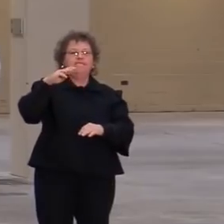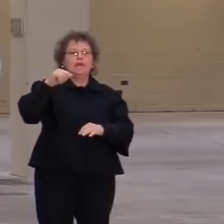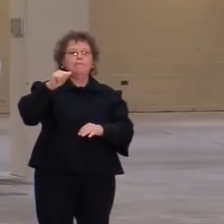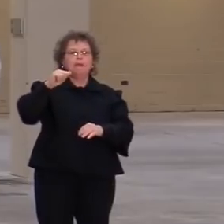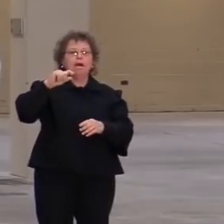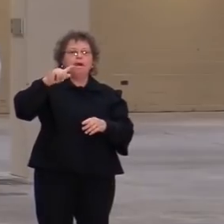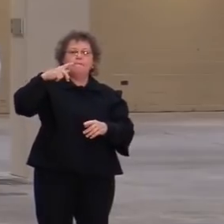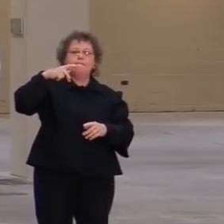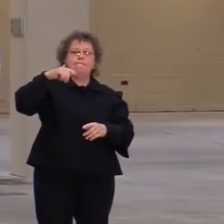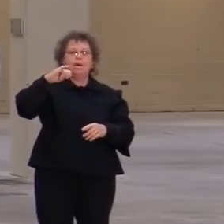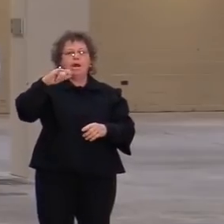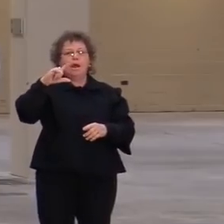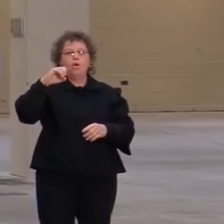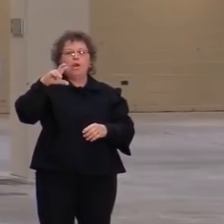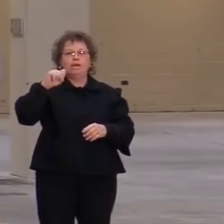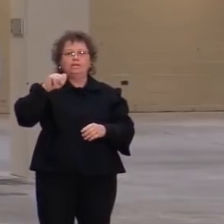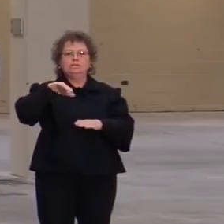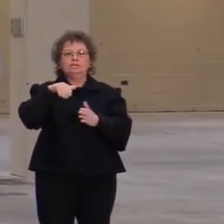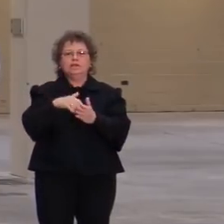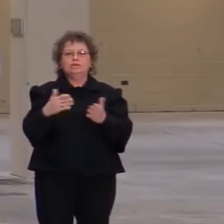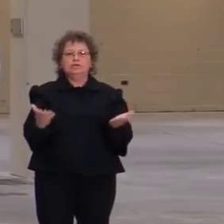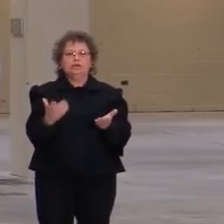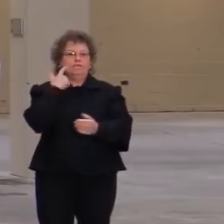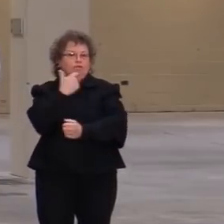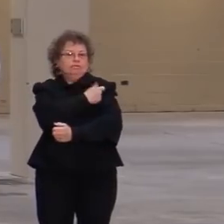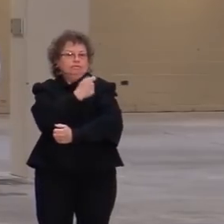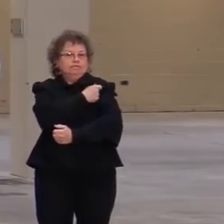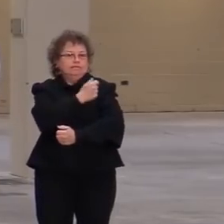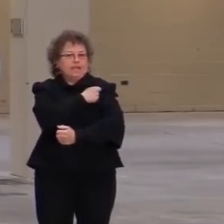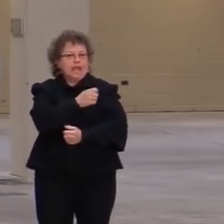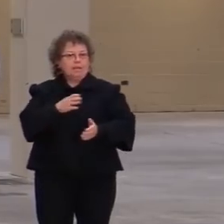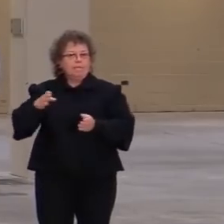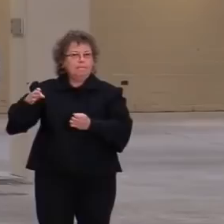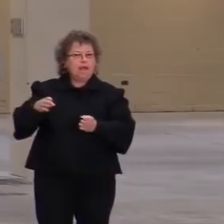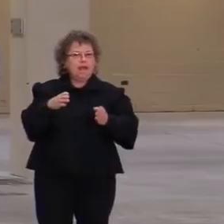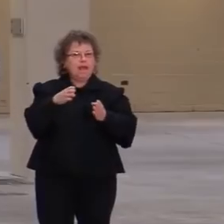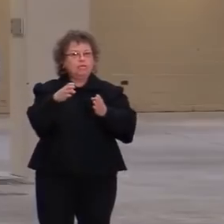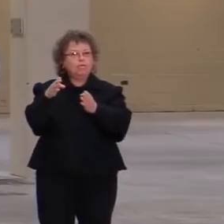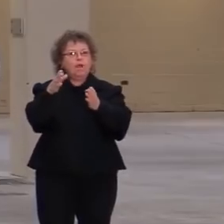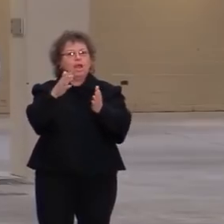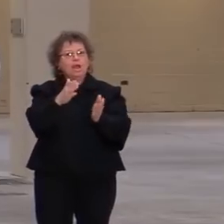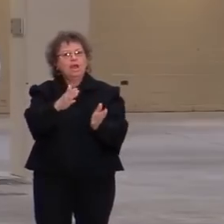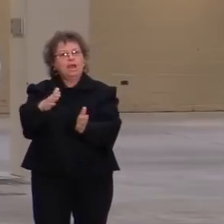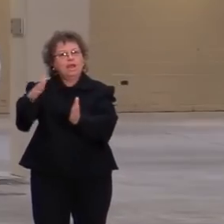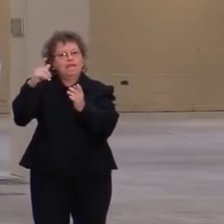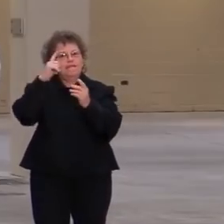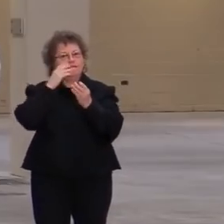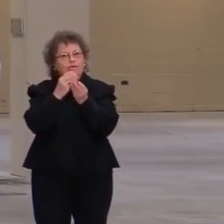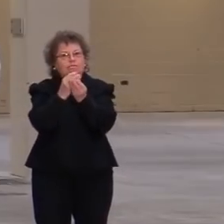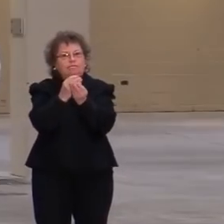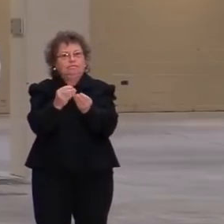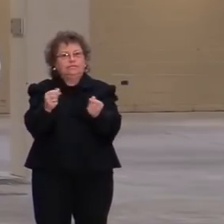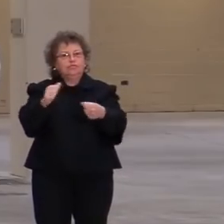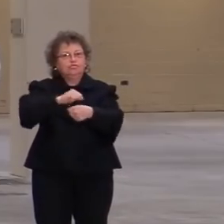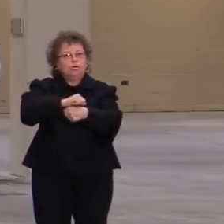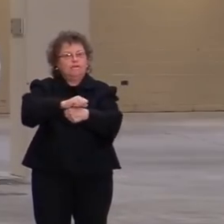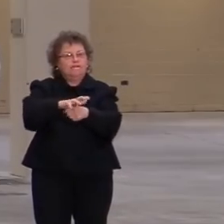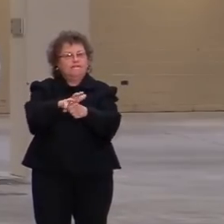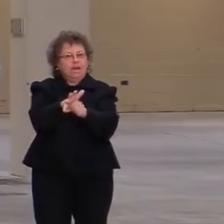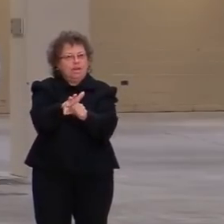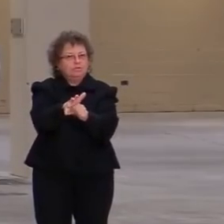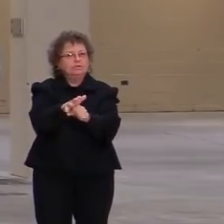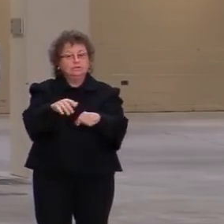an accelerated pathway to recovery from the coronavirus pandemic. The designation of this